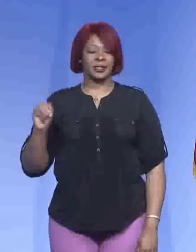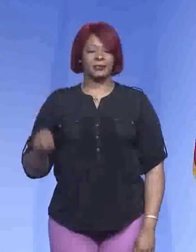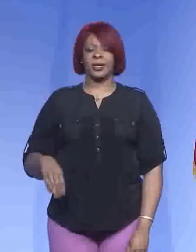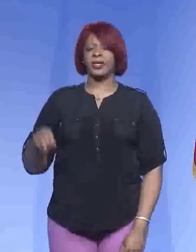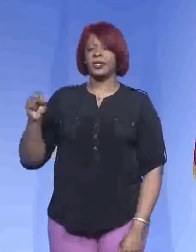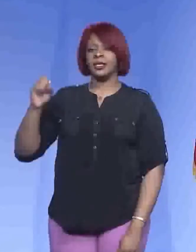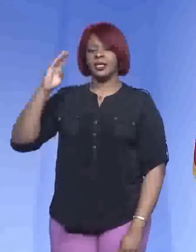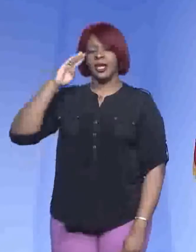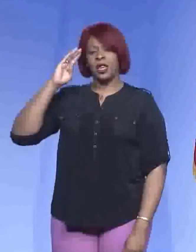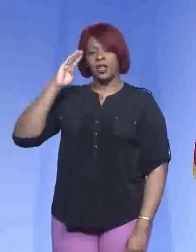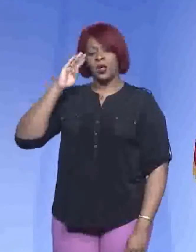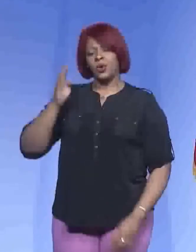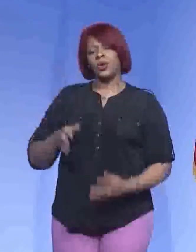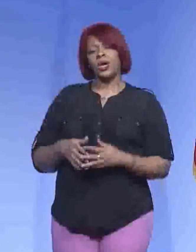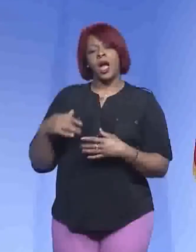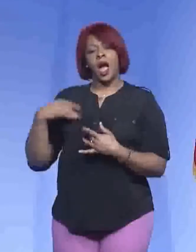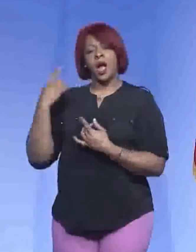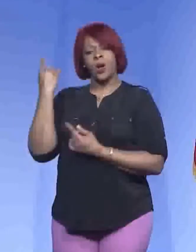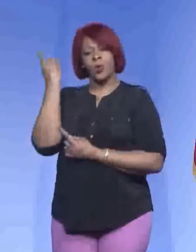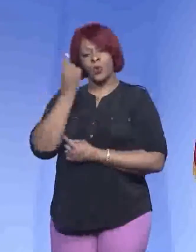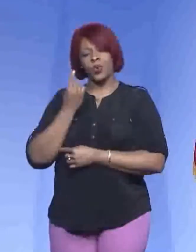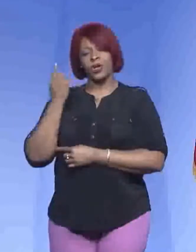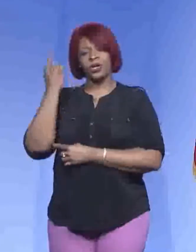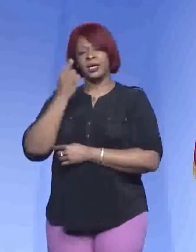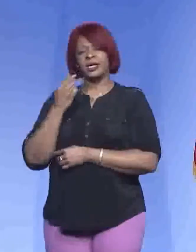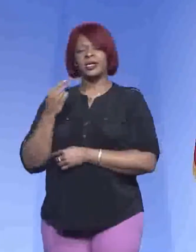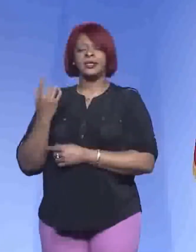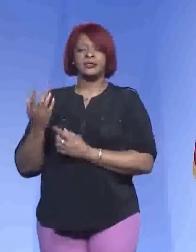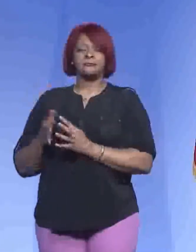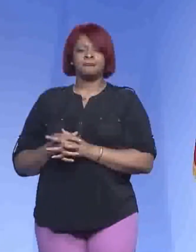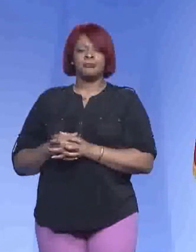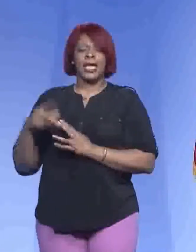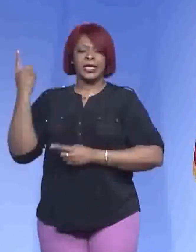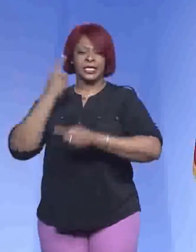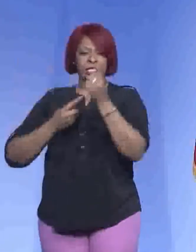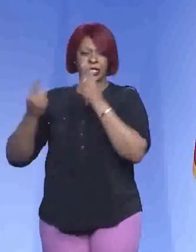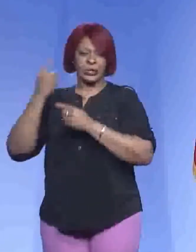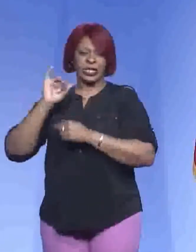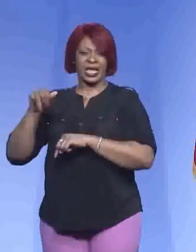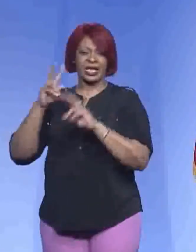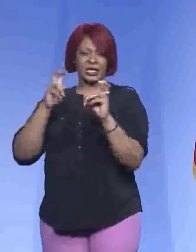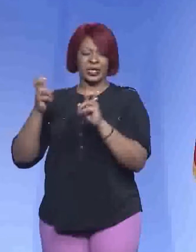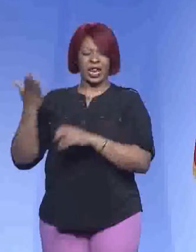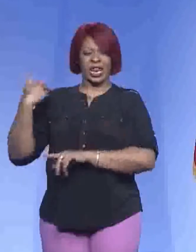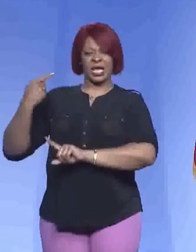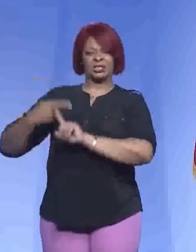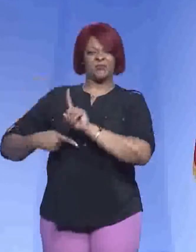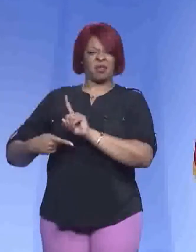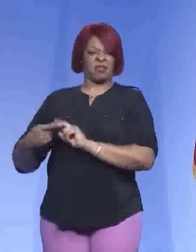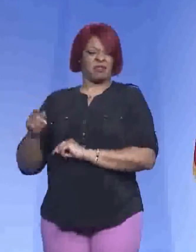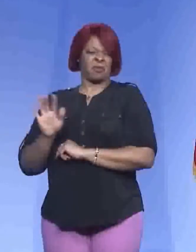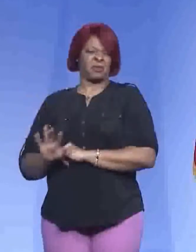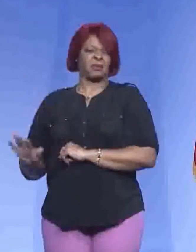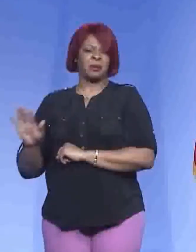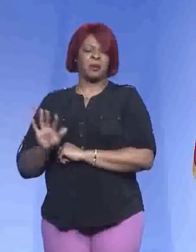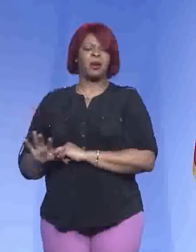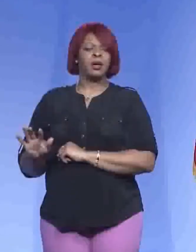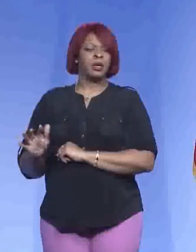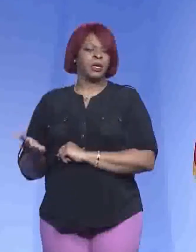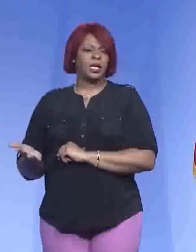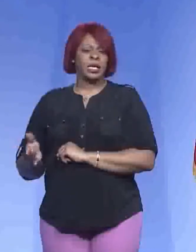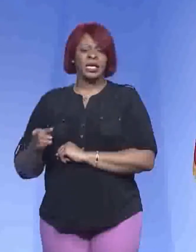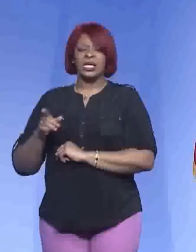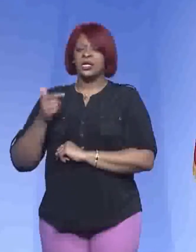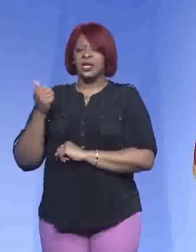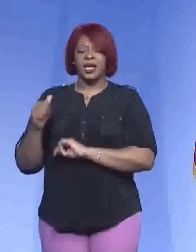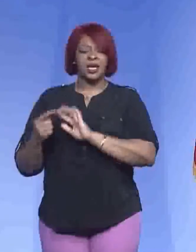Yes, hello. I was wondering, considering the issues experienced in the last month or so, is there